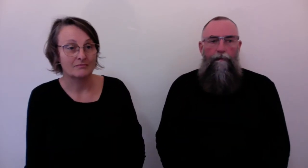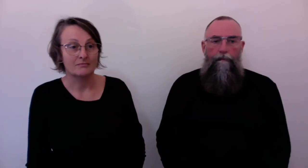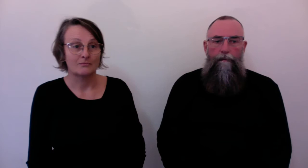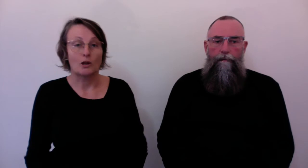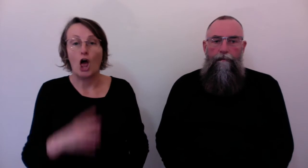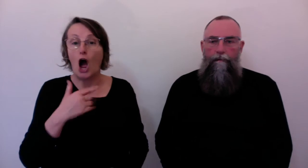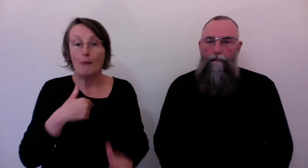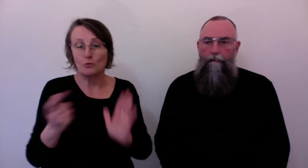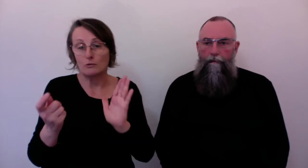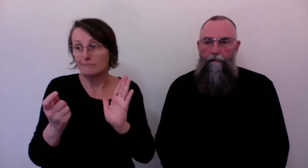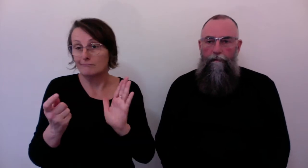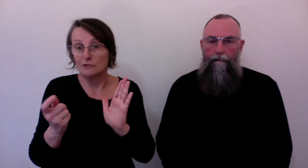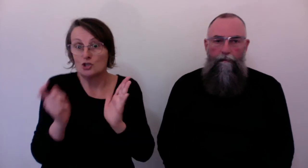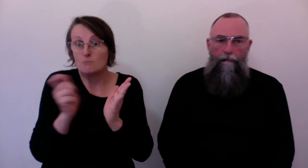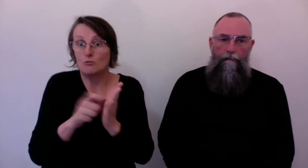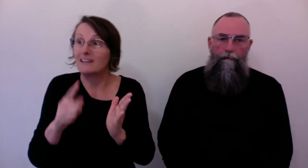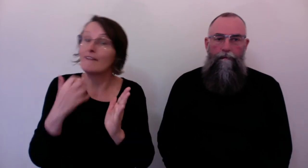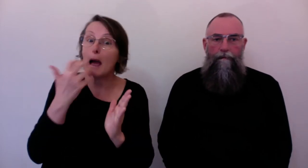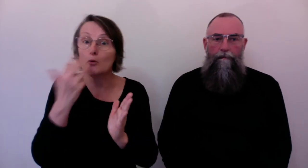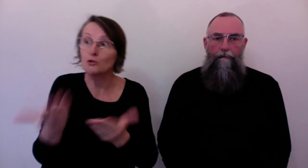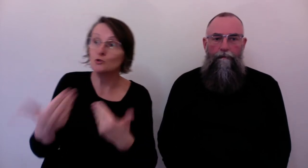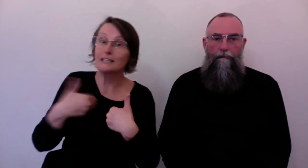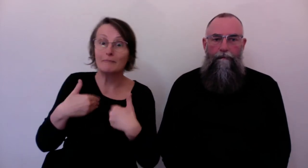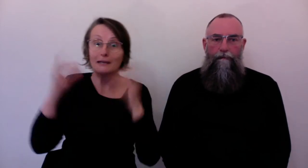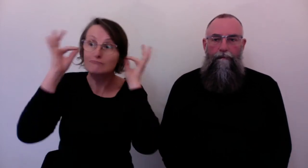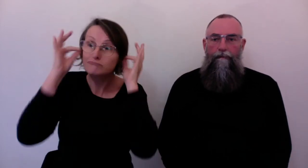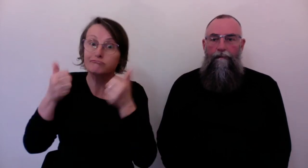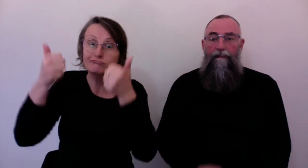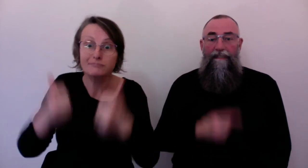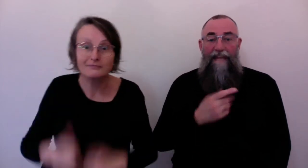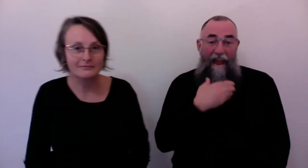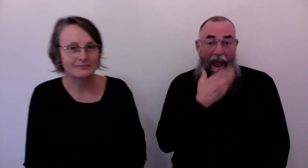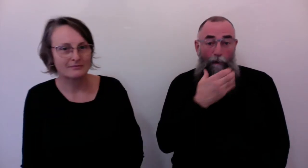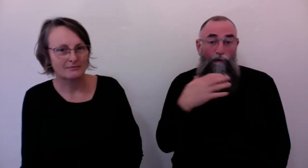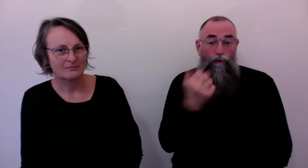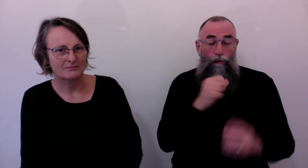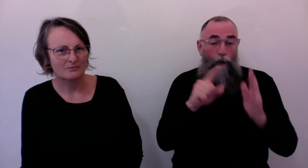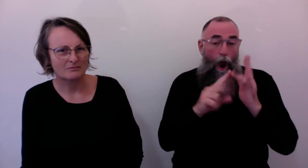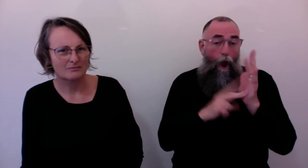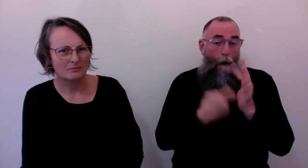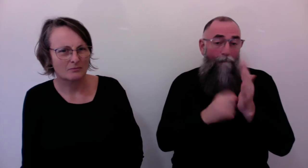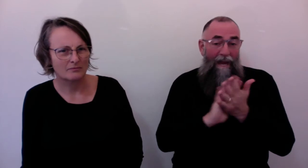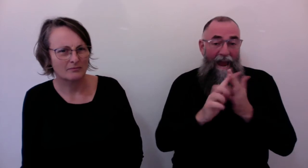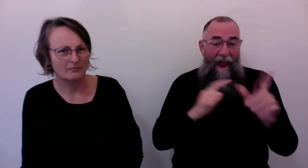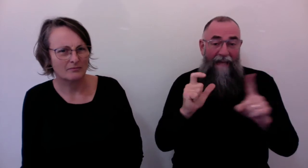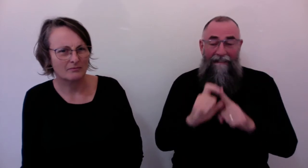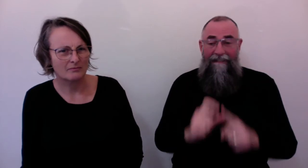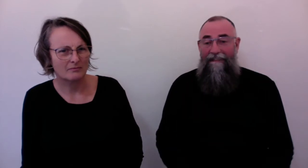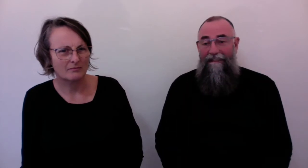some God. product, Good we luck. love you. They should we love do. you, They Listen should Able. do overhead I think they are. headphones. Oh, are they? Well, they own Beats as well. Oh, do they? Apple owns